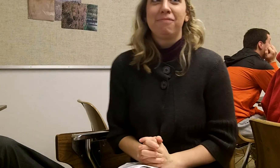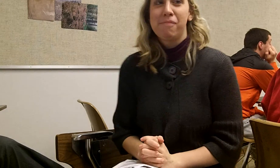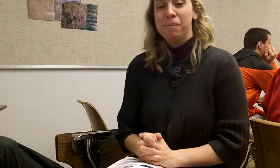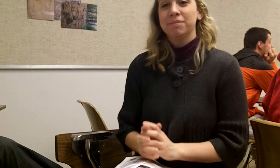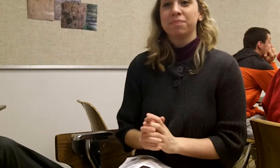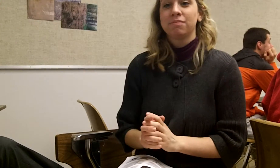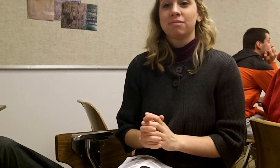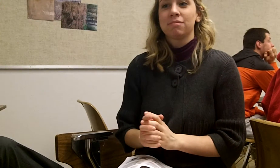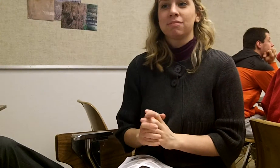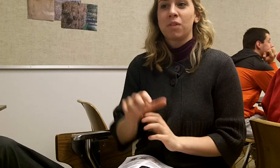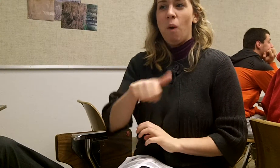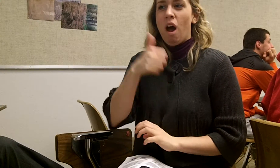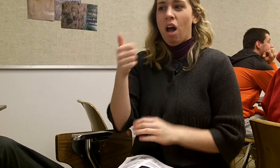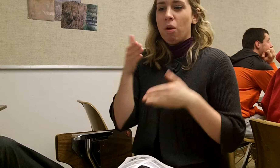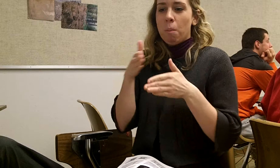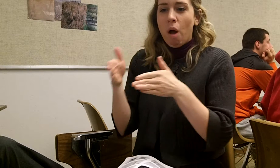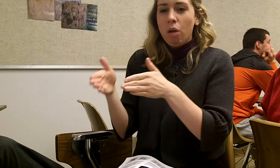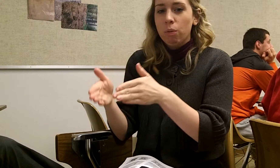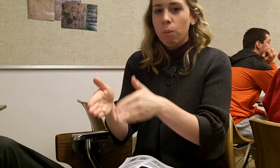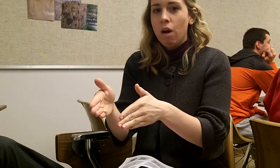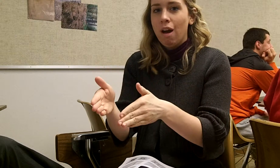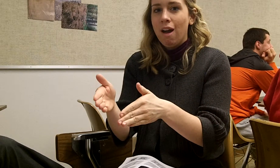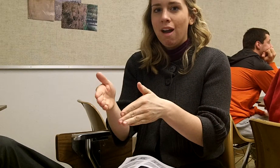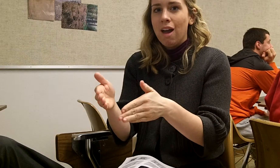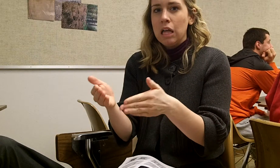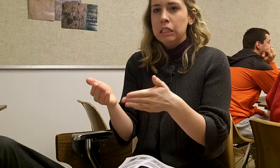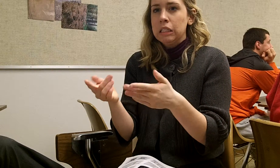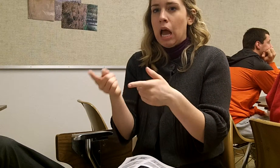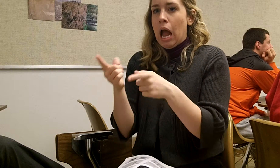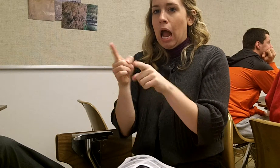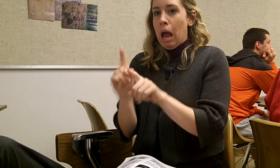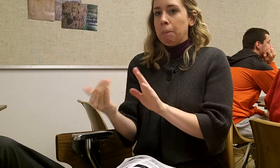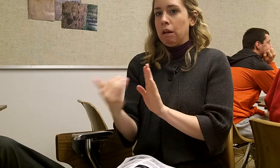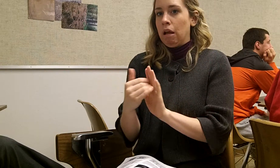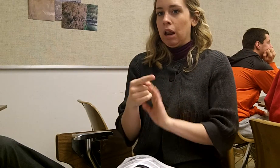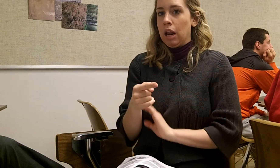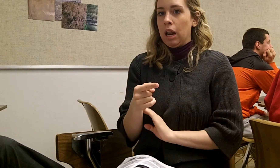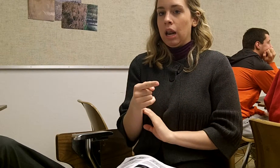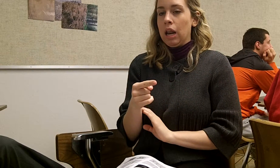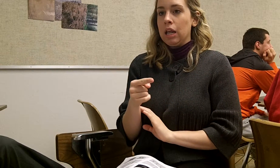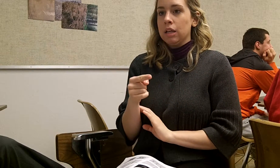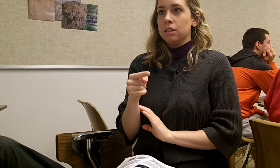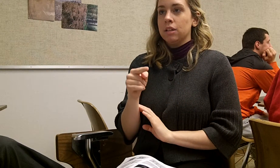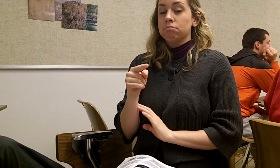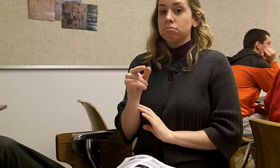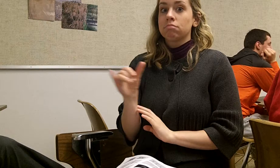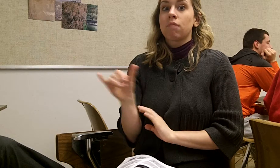What other pathway does this sound like so far? Yeah, it sounds a lot like the RTK